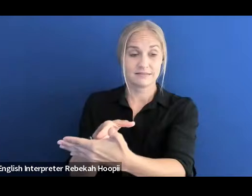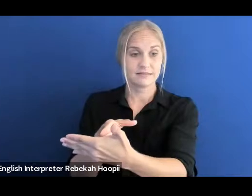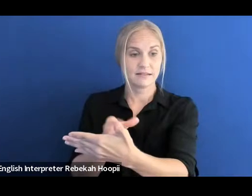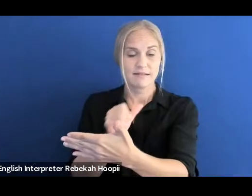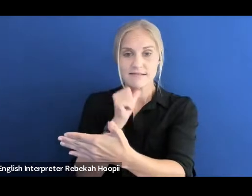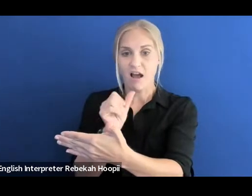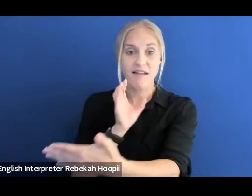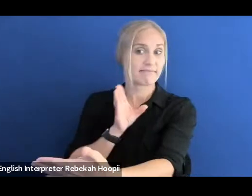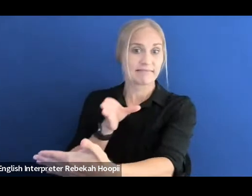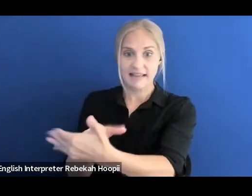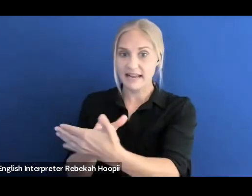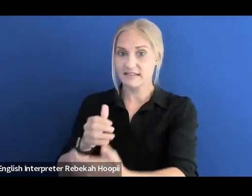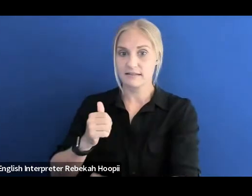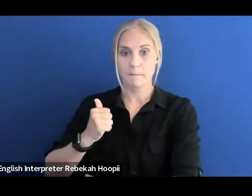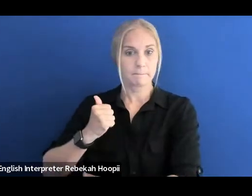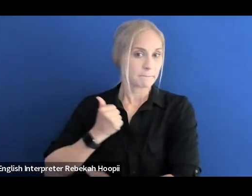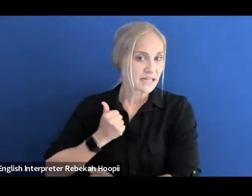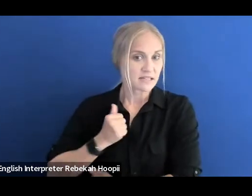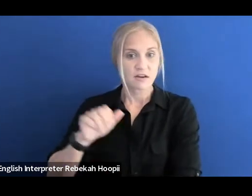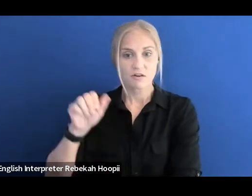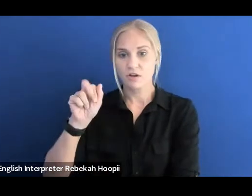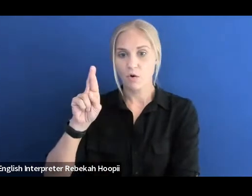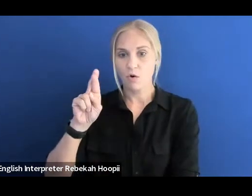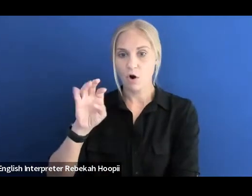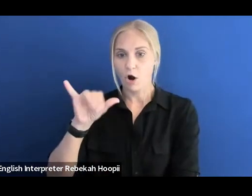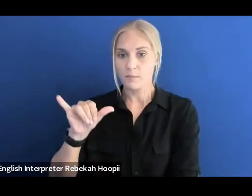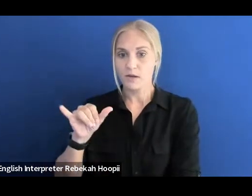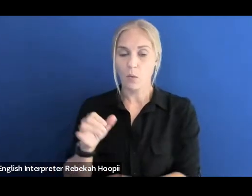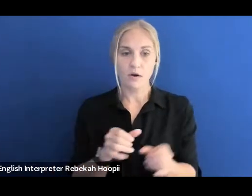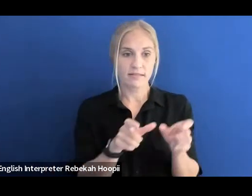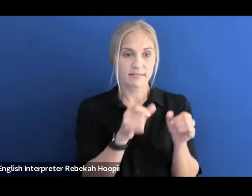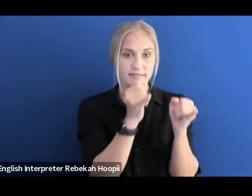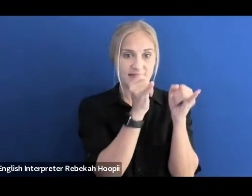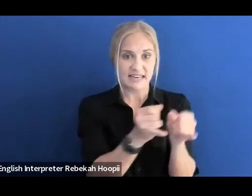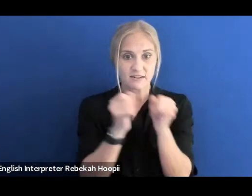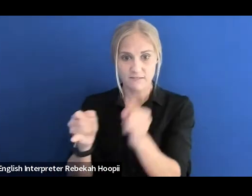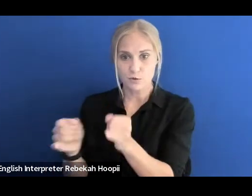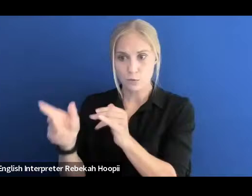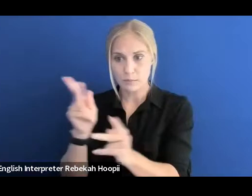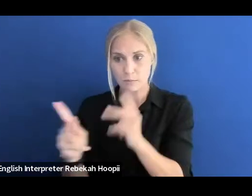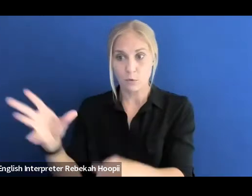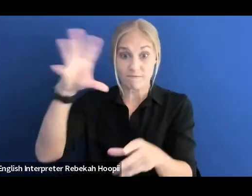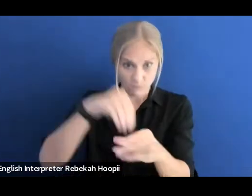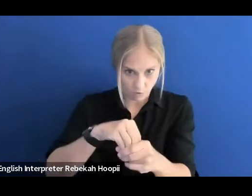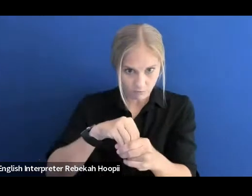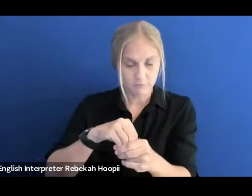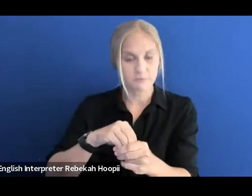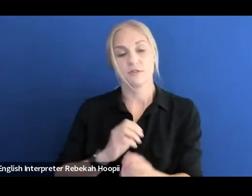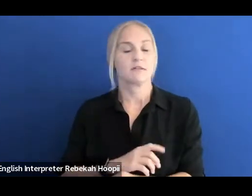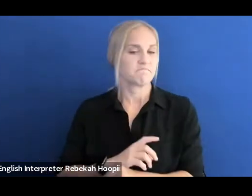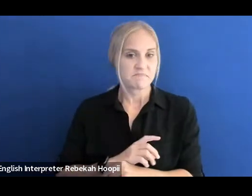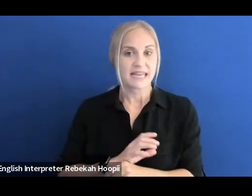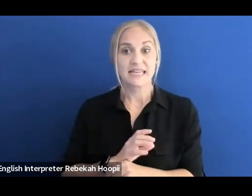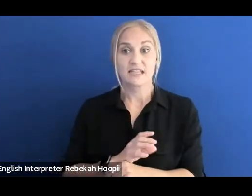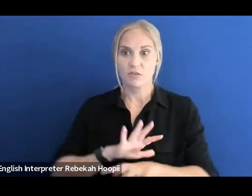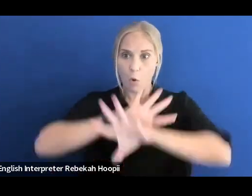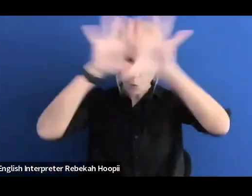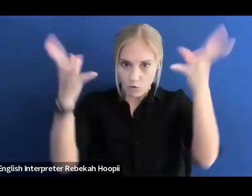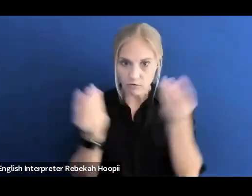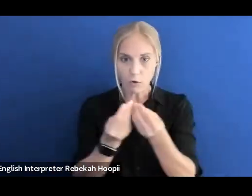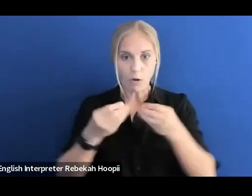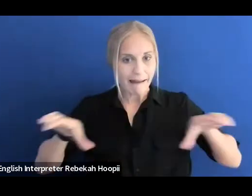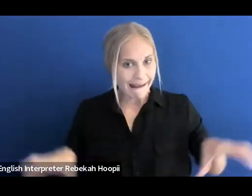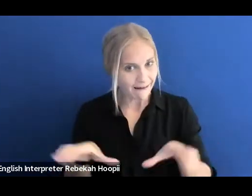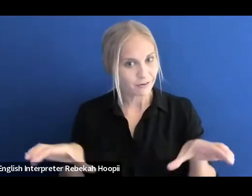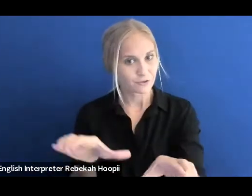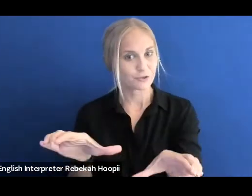it's not against the military or the Army or the individuals who are in part of the Army or the military. It's the actions you're doing that we